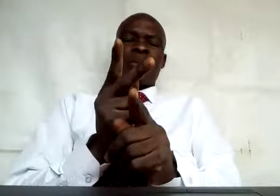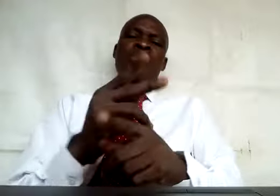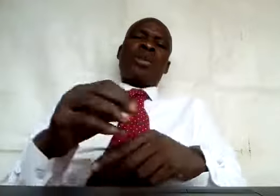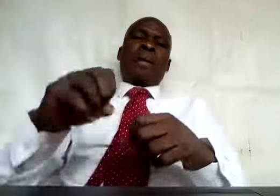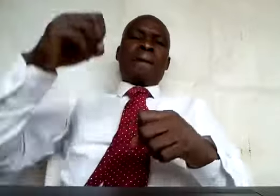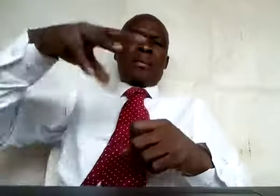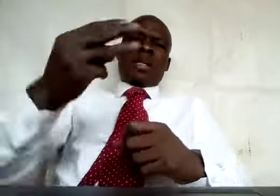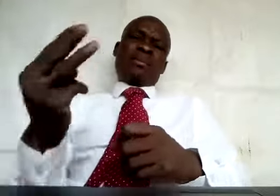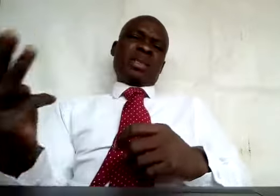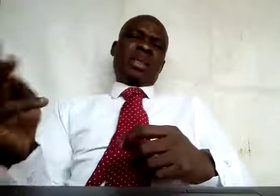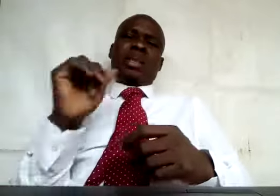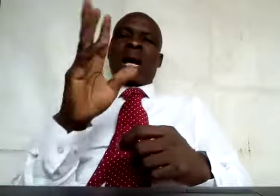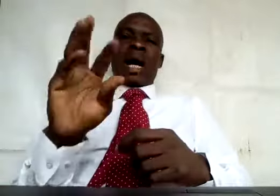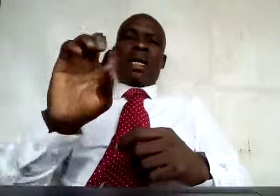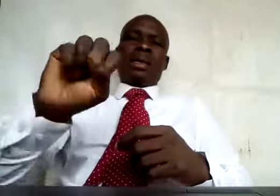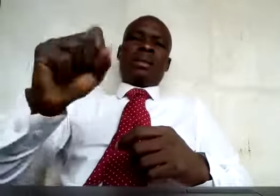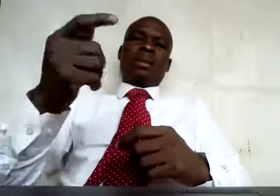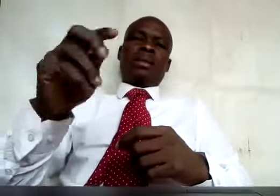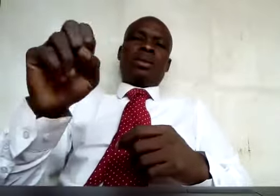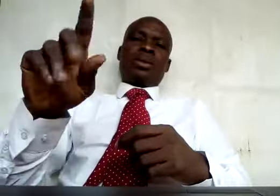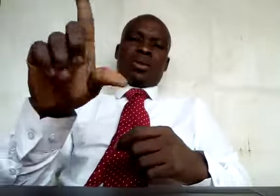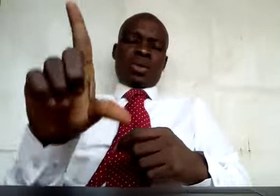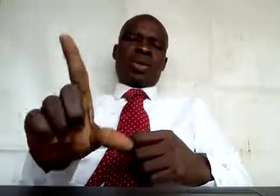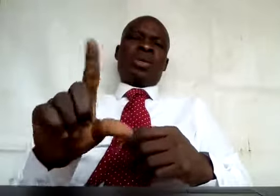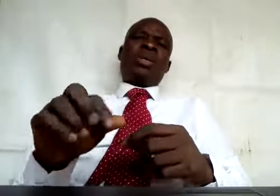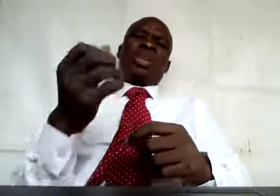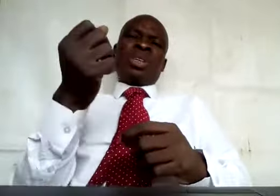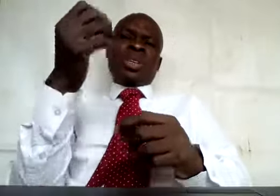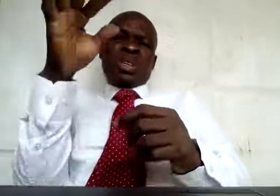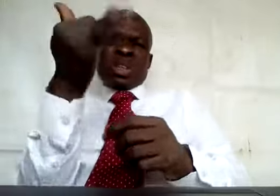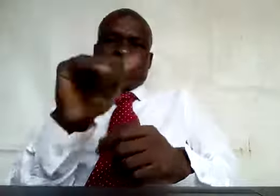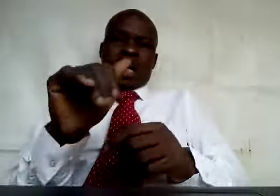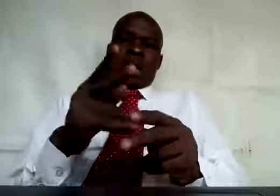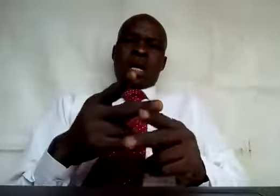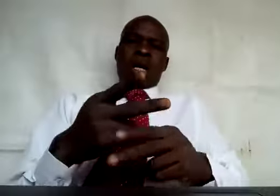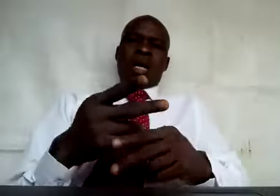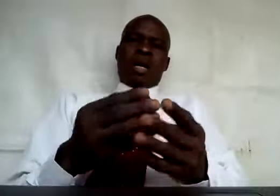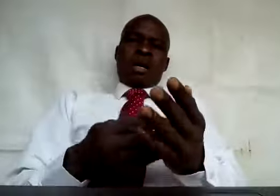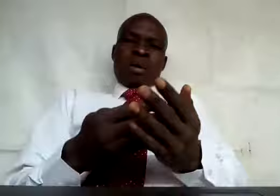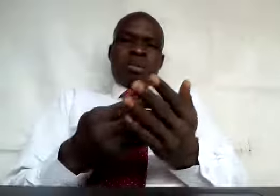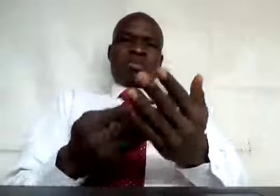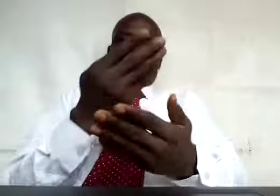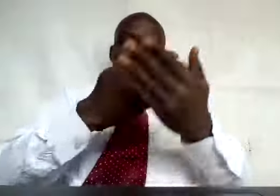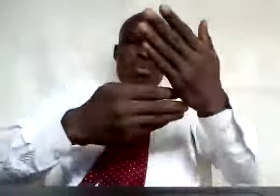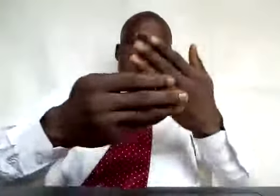Metals are sonorous, that is, they produce a bell-like sound when struck.